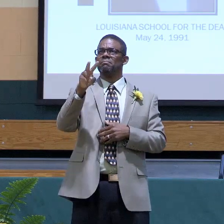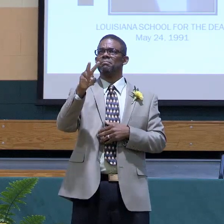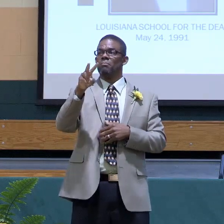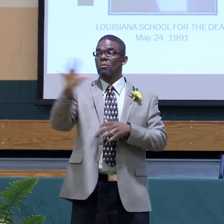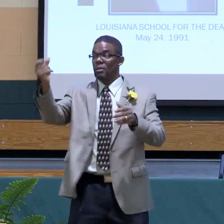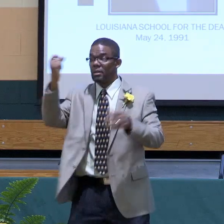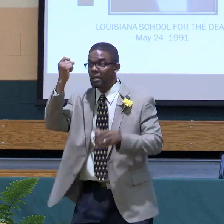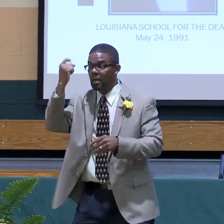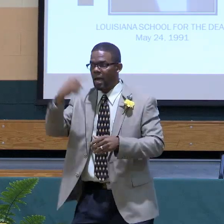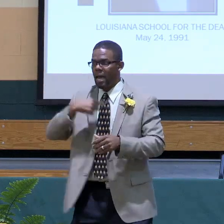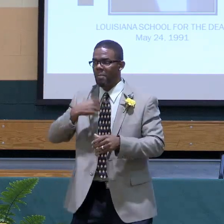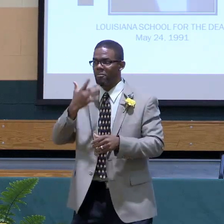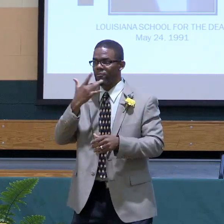stage. Now,